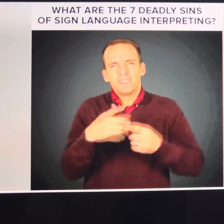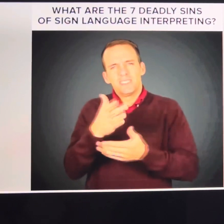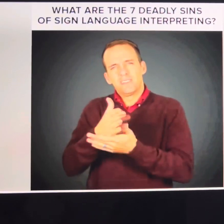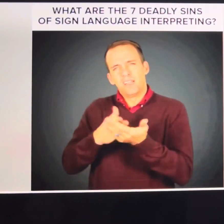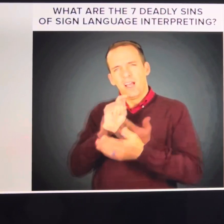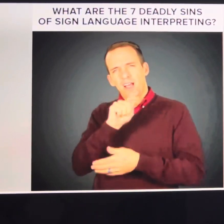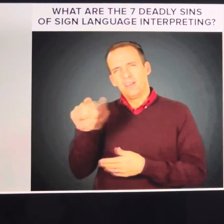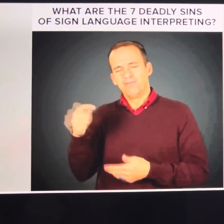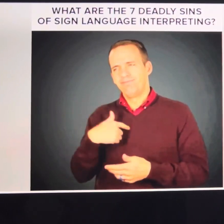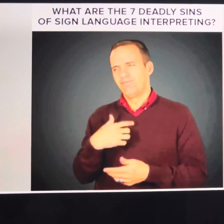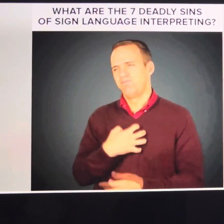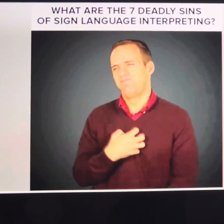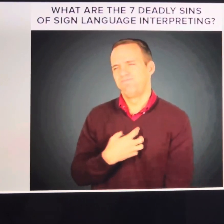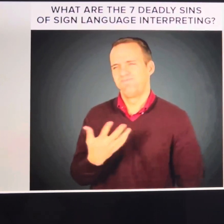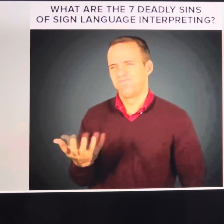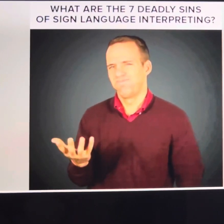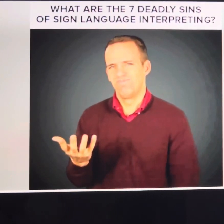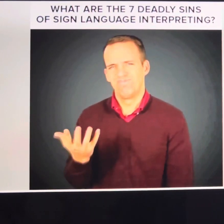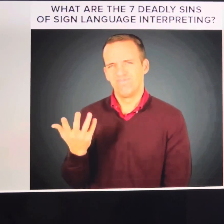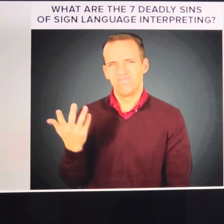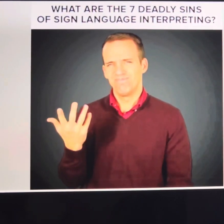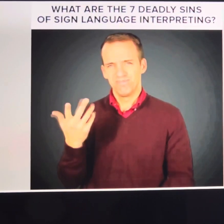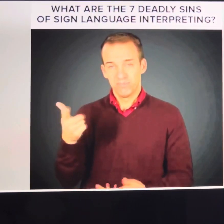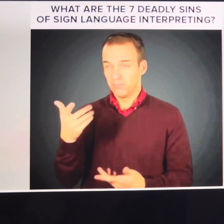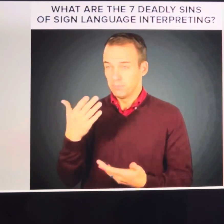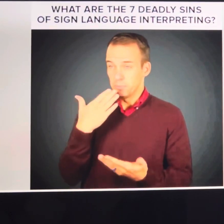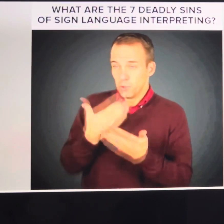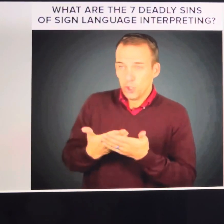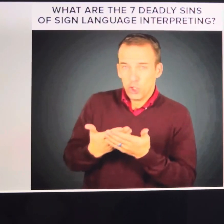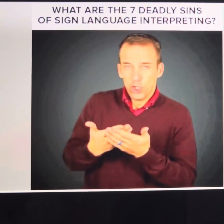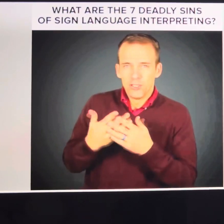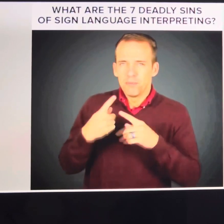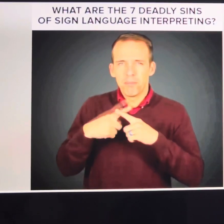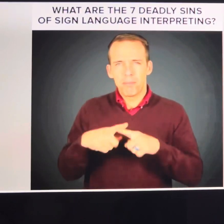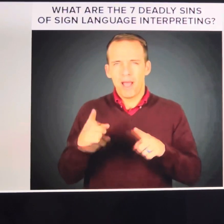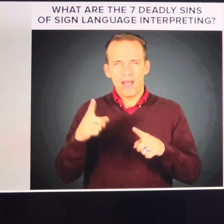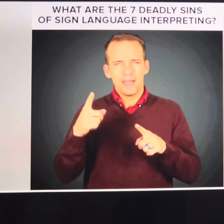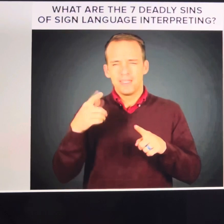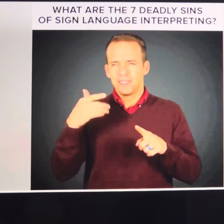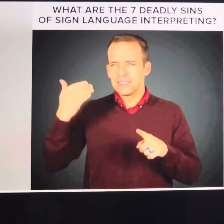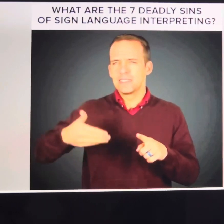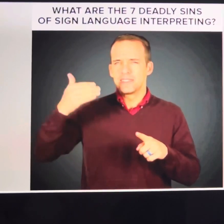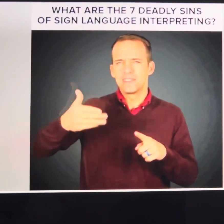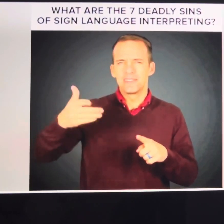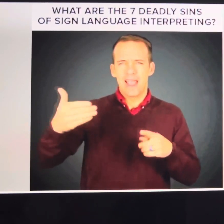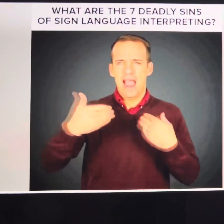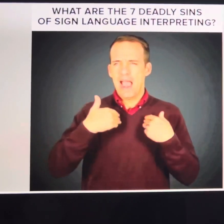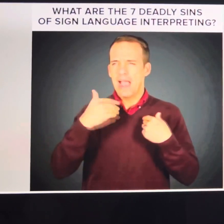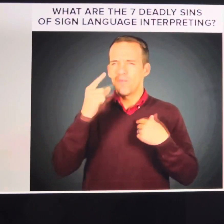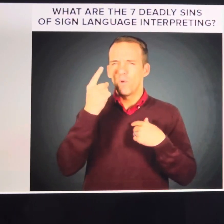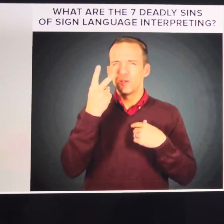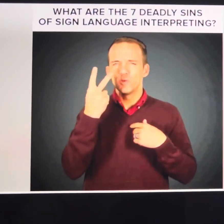And it's always easy to work with interpreters, but some interpreters are good, but